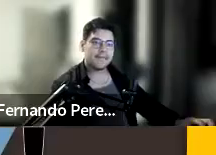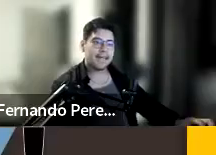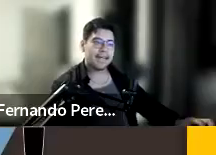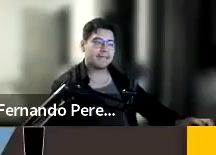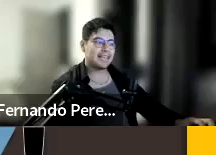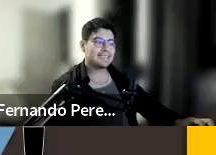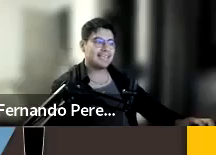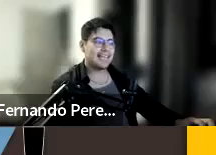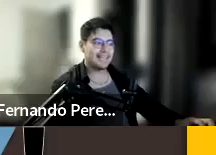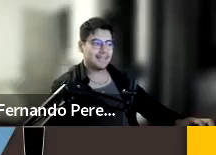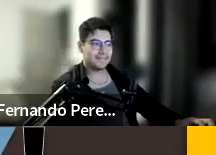Have a nice day.